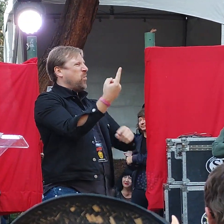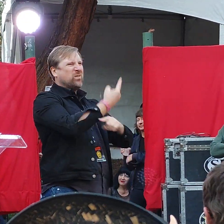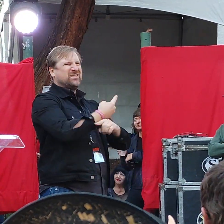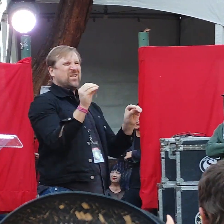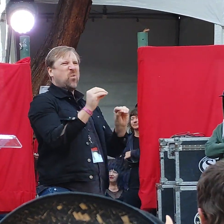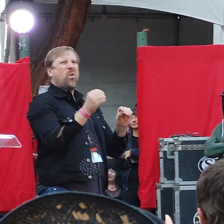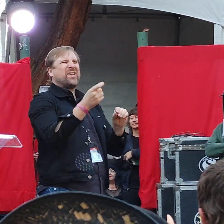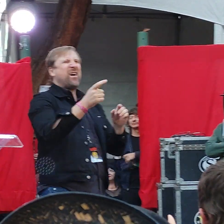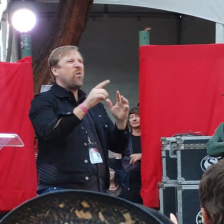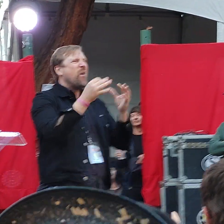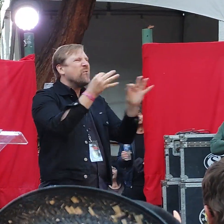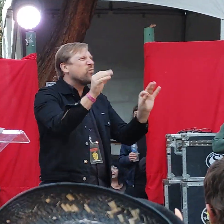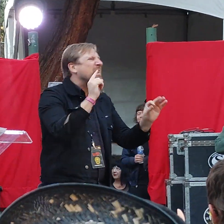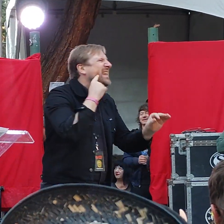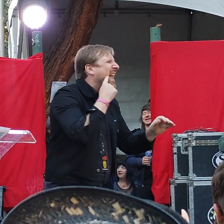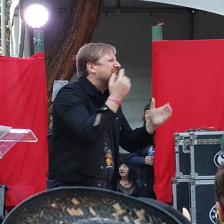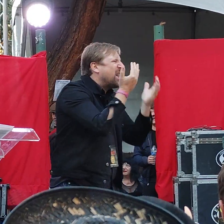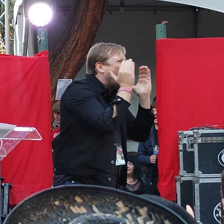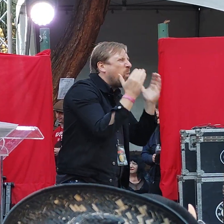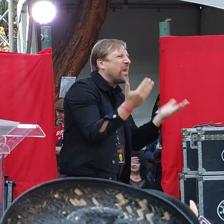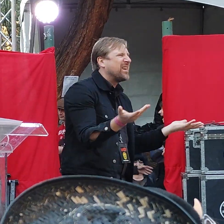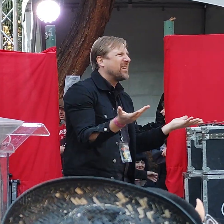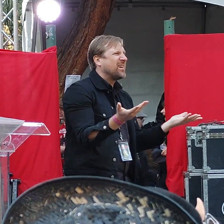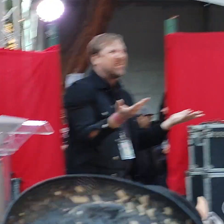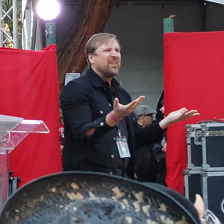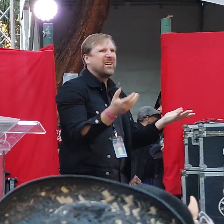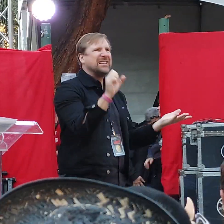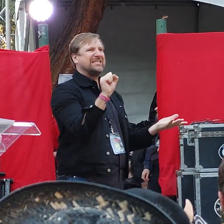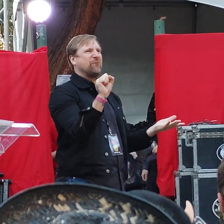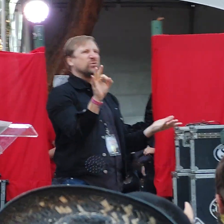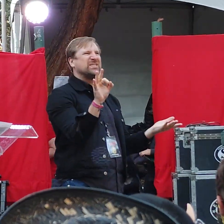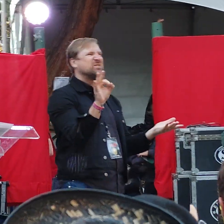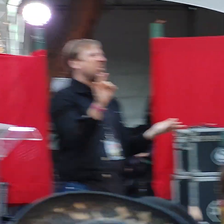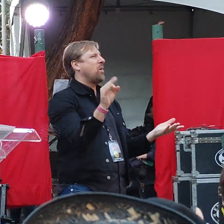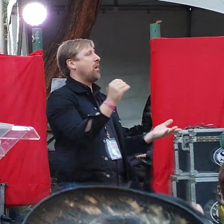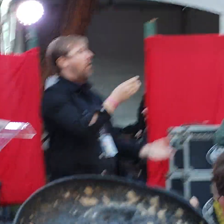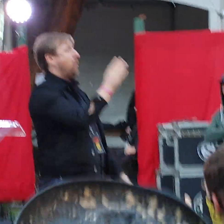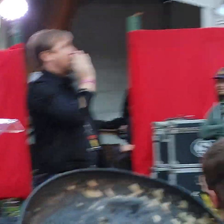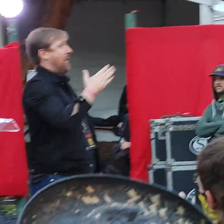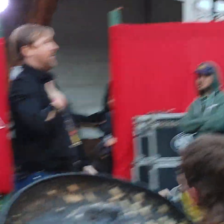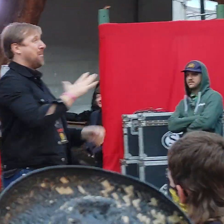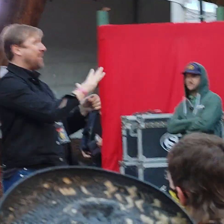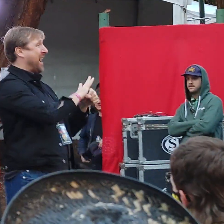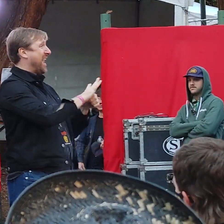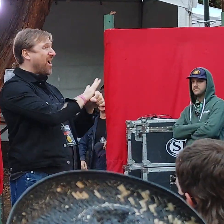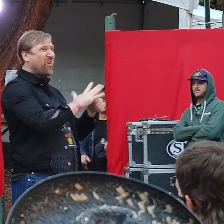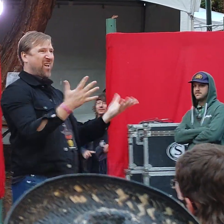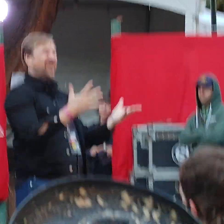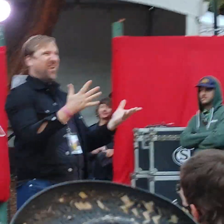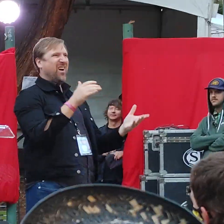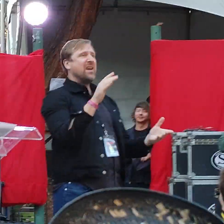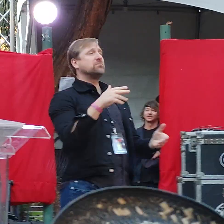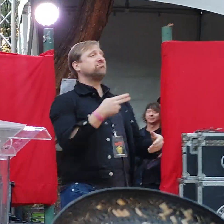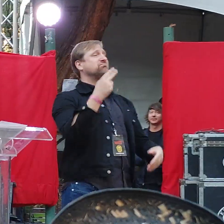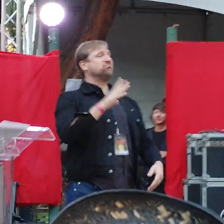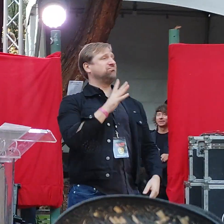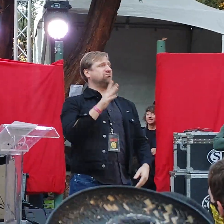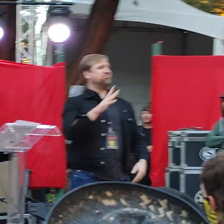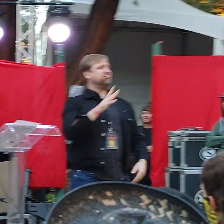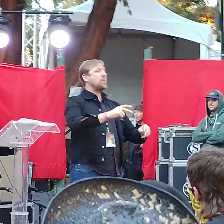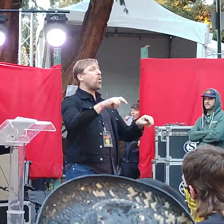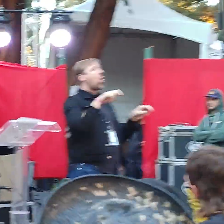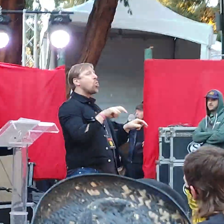giving out treats there this Halloween. San Francisco, oh God, my neighborhood, it's highfalutin, but now I see people